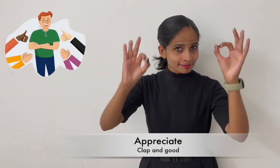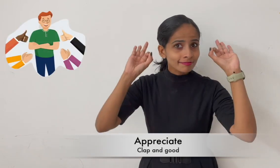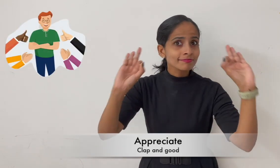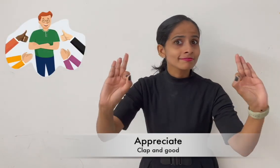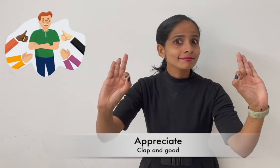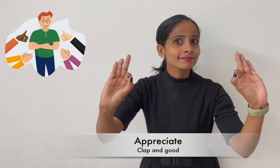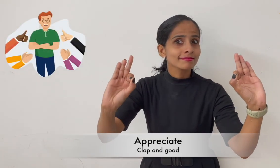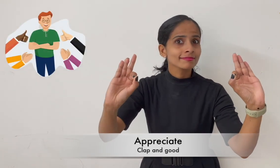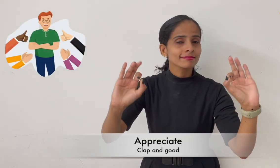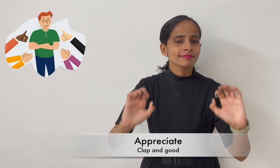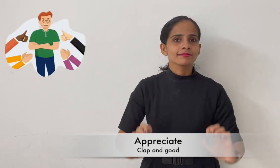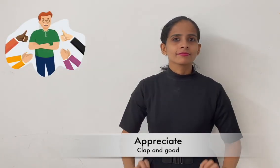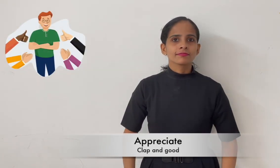Appreciate.